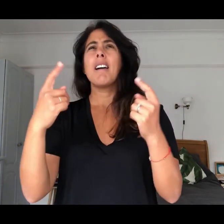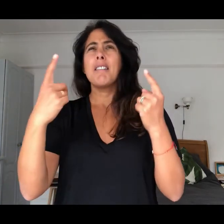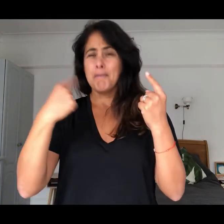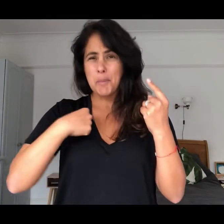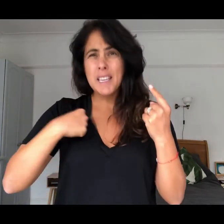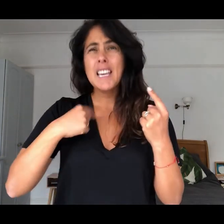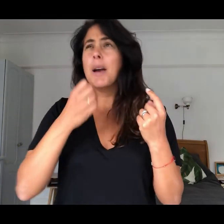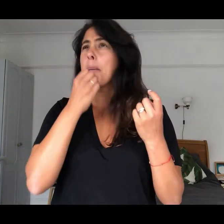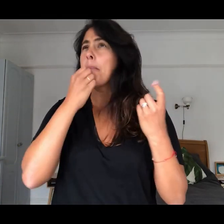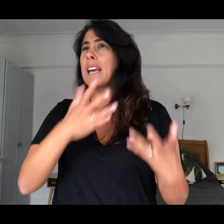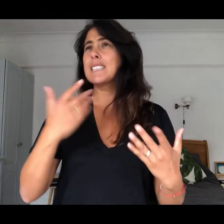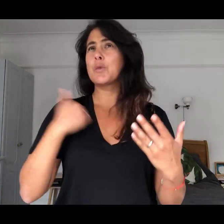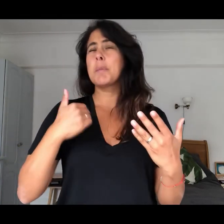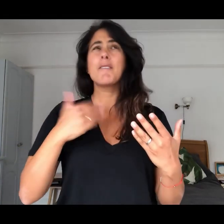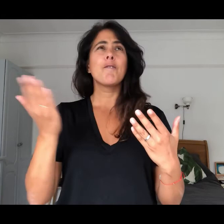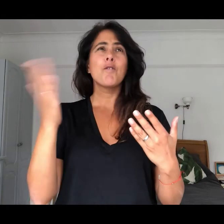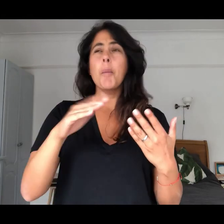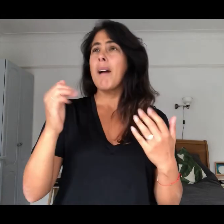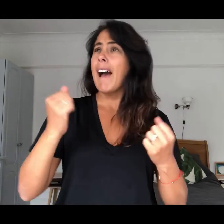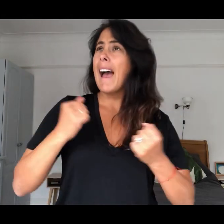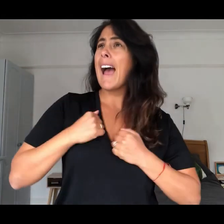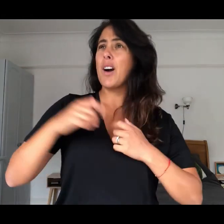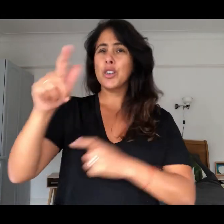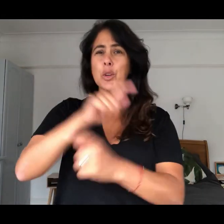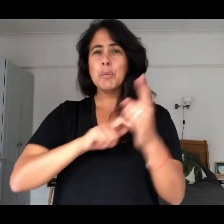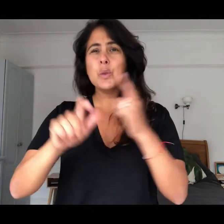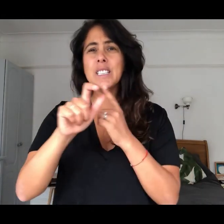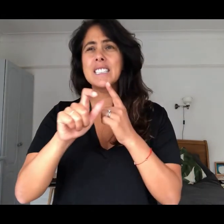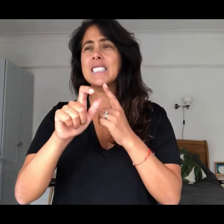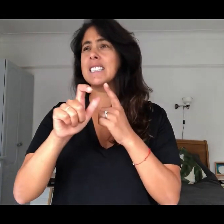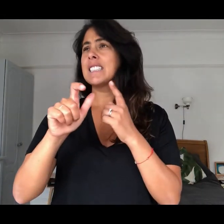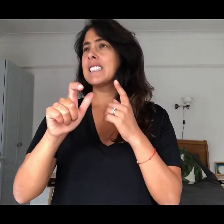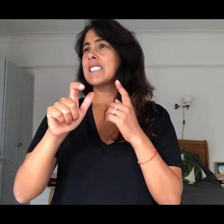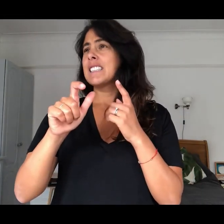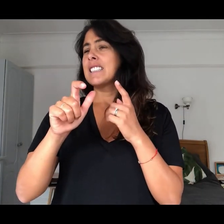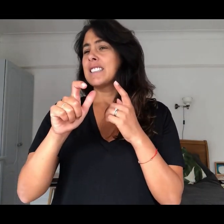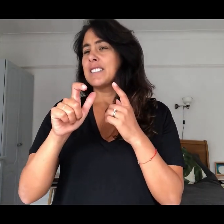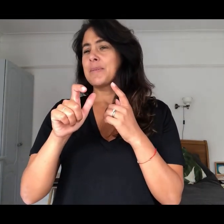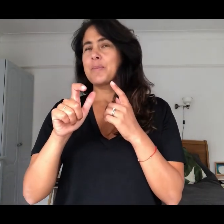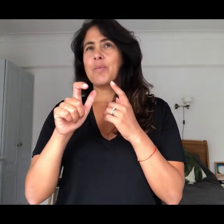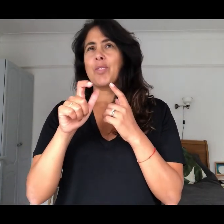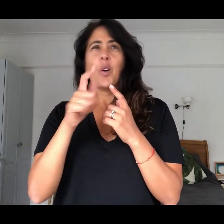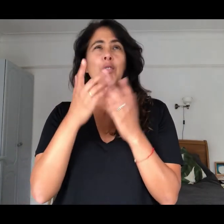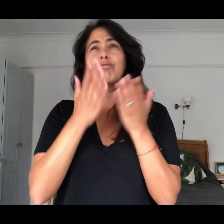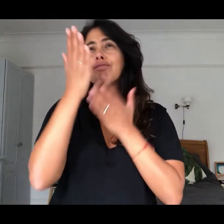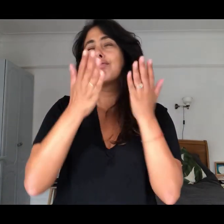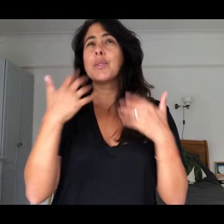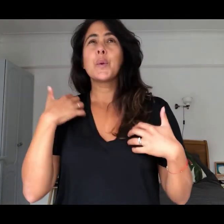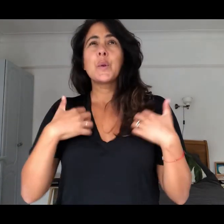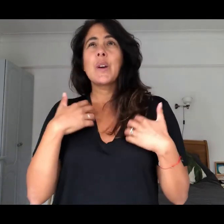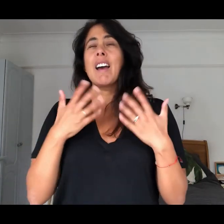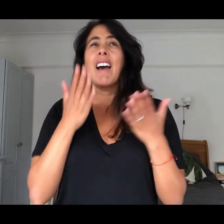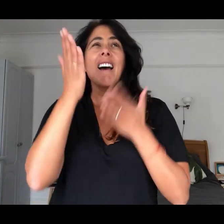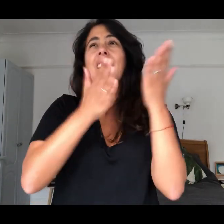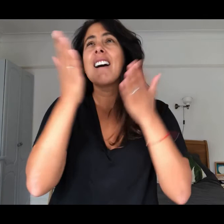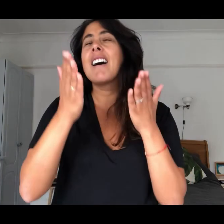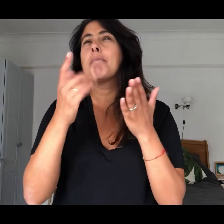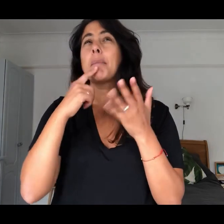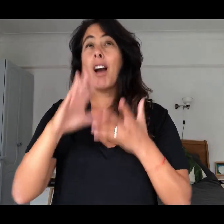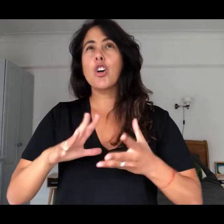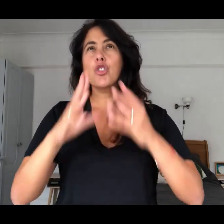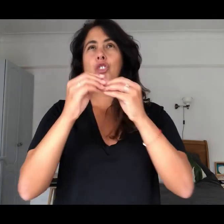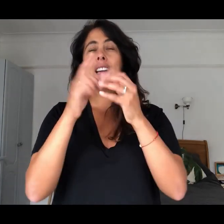me, filled to the brim of amazing women from our communities, busy, active on the site